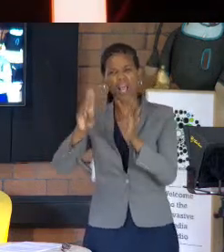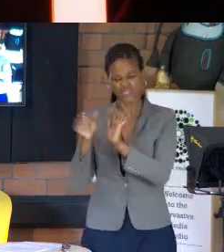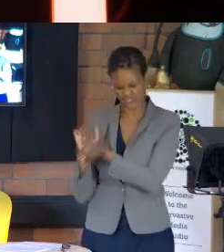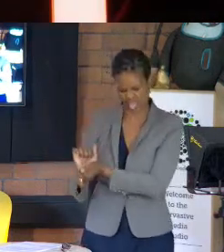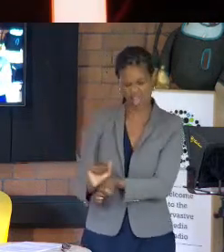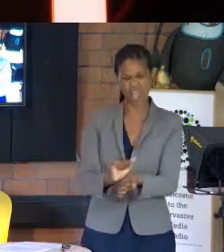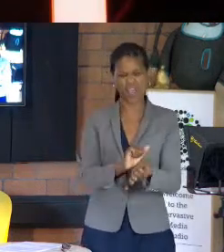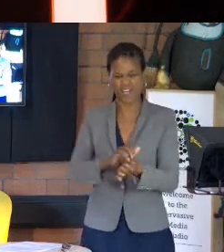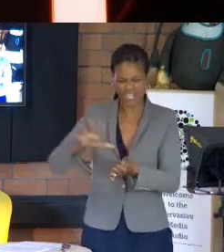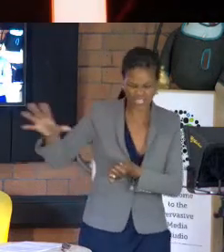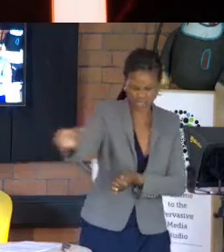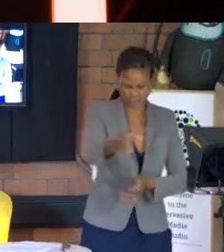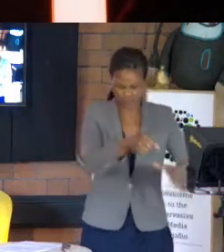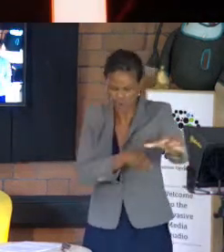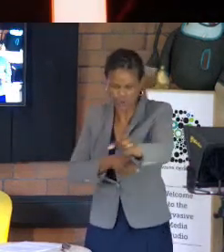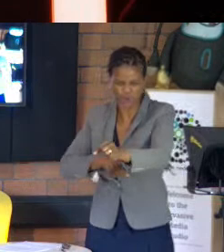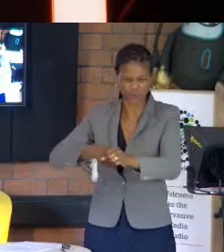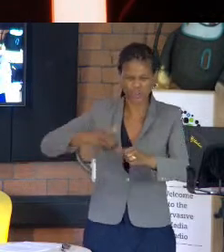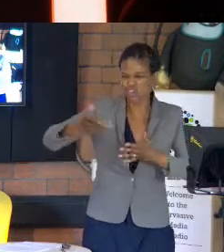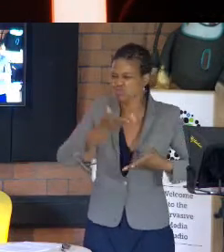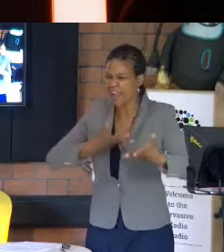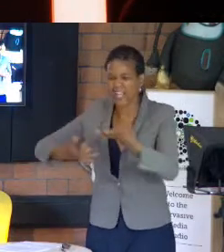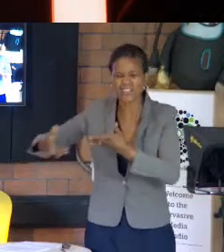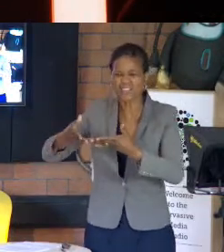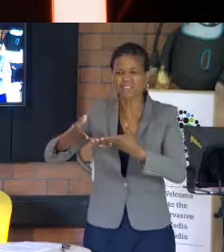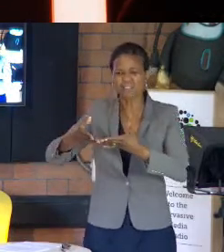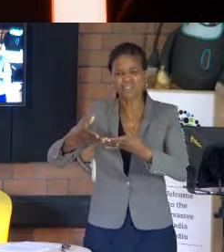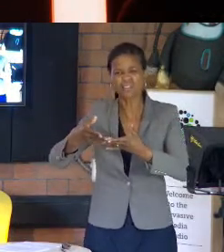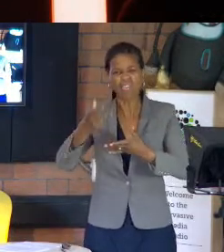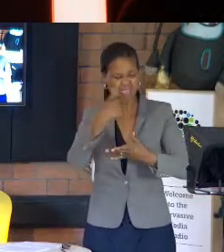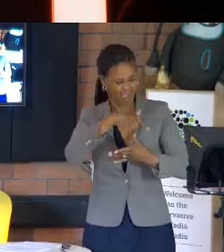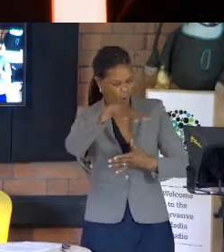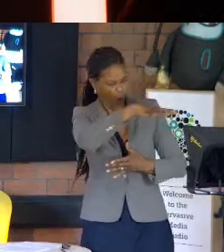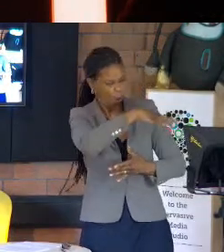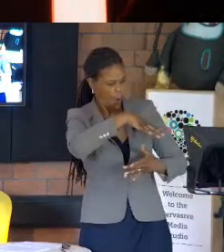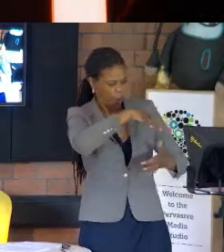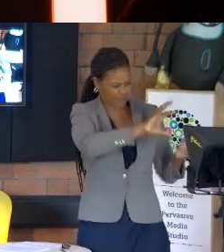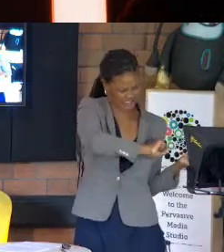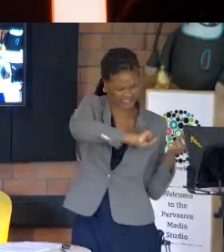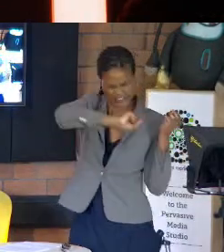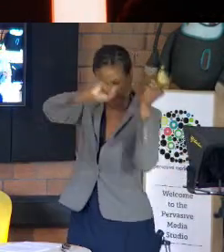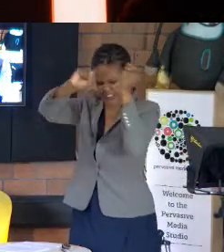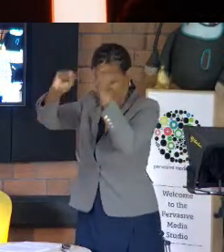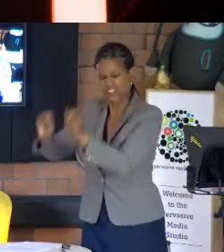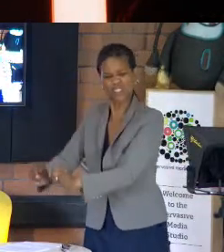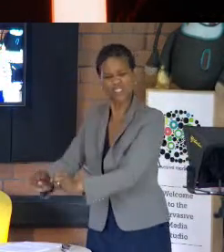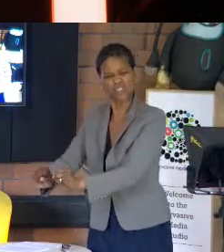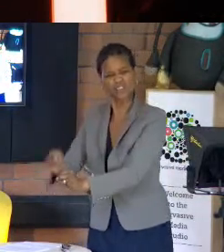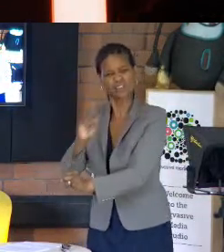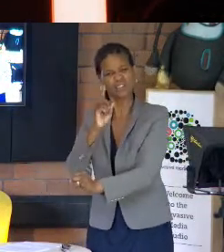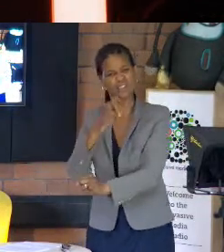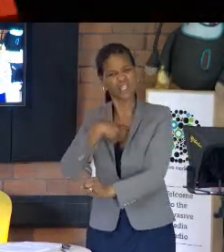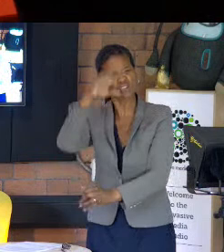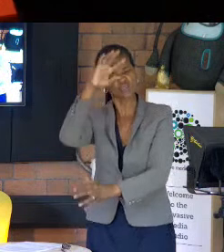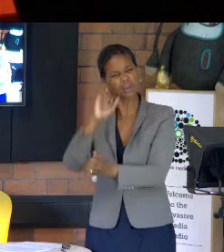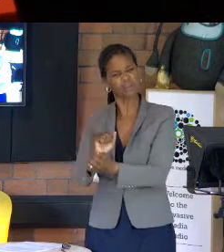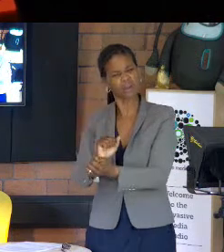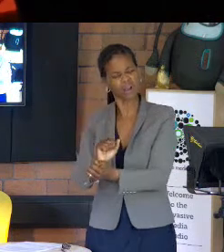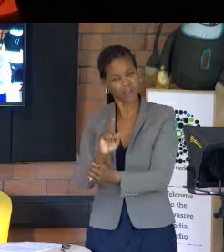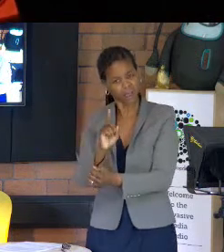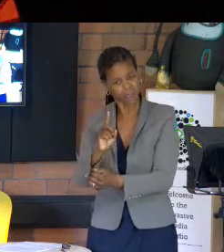Captured, kidnapped, traded, and taken from their home. That's what I remember when my ancestors were